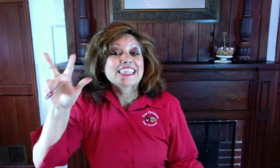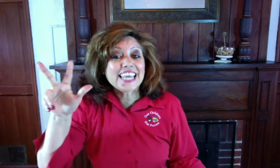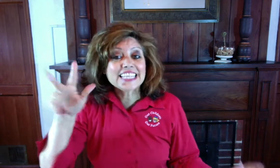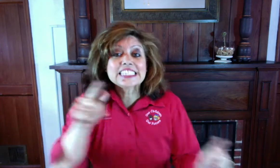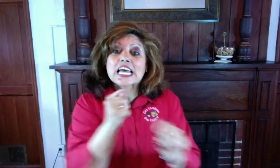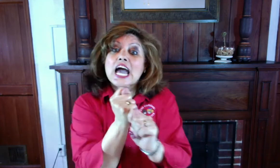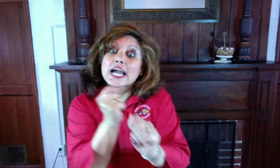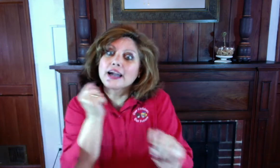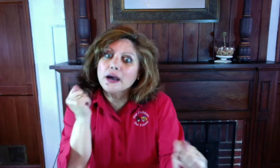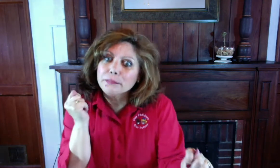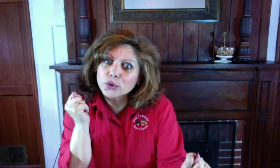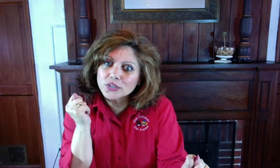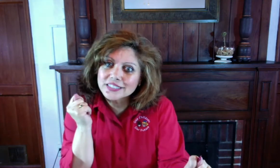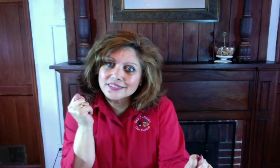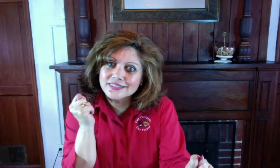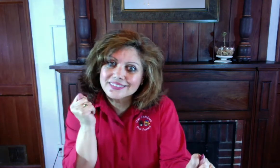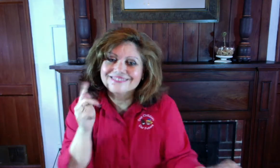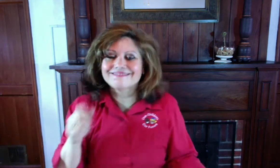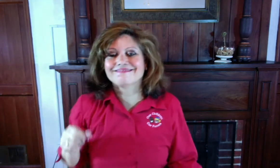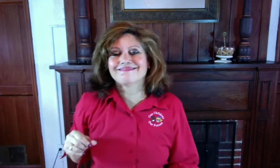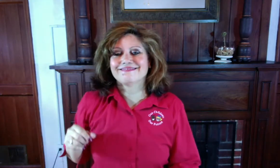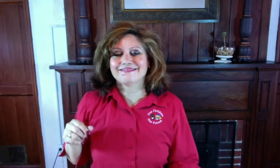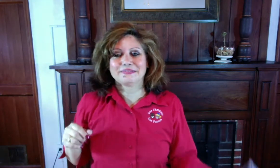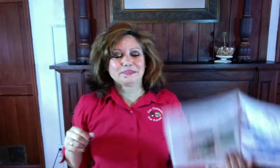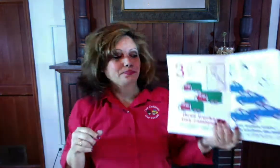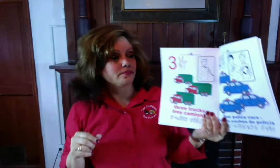3 camiones.